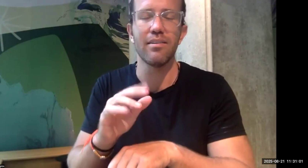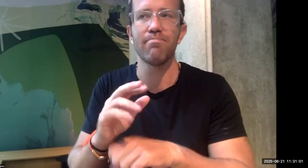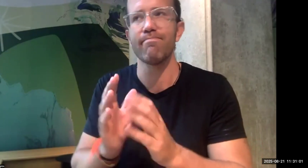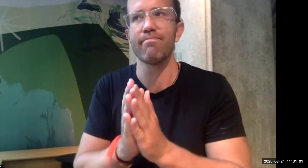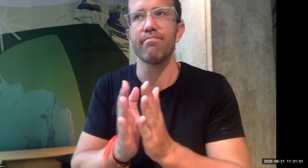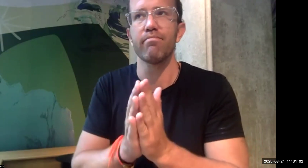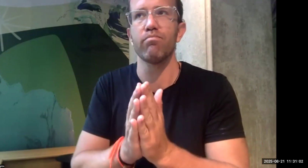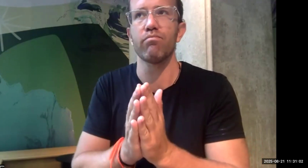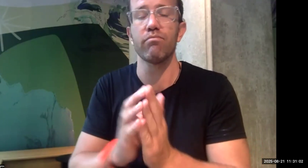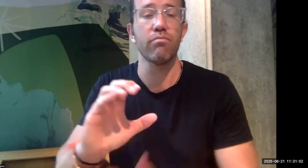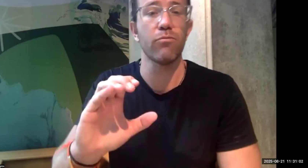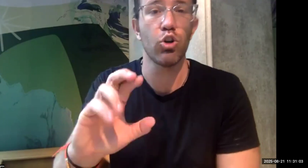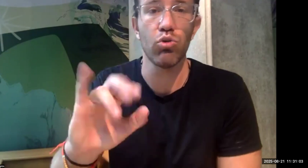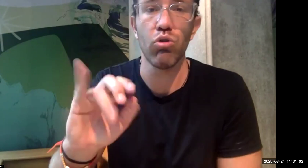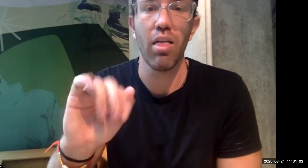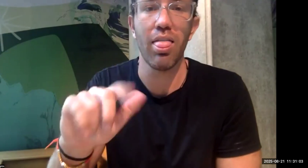lot of self-discipline.